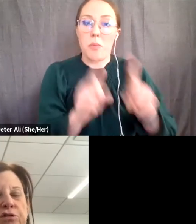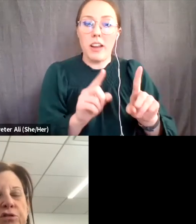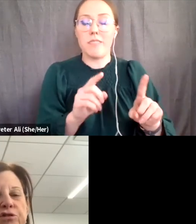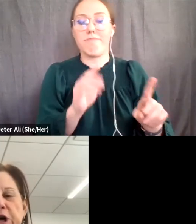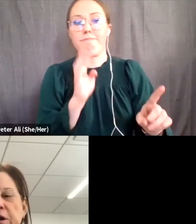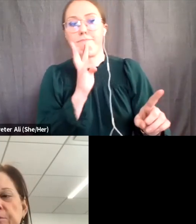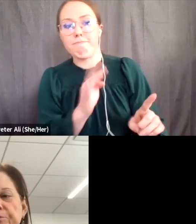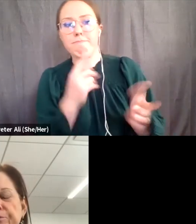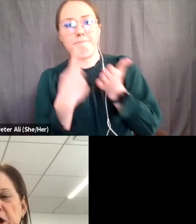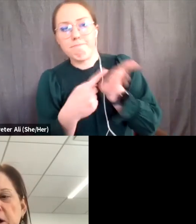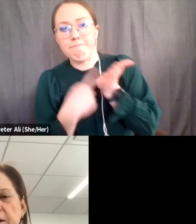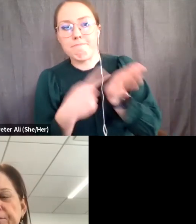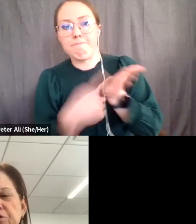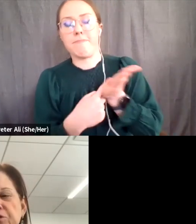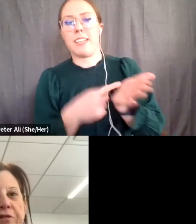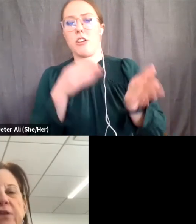research,